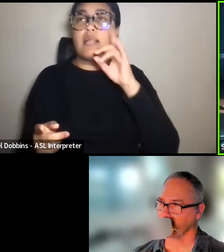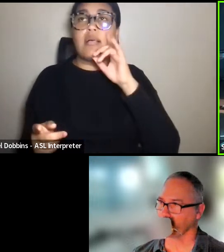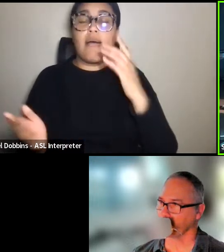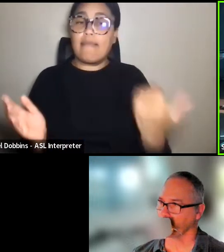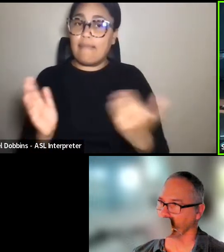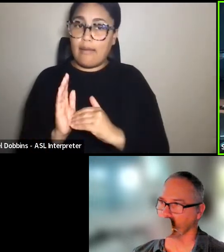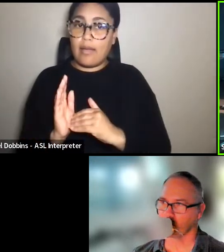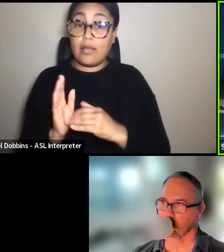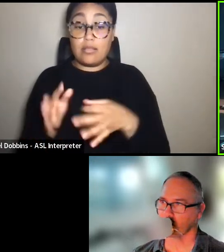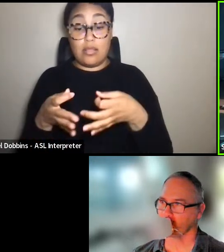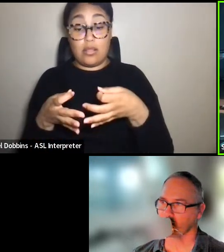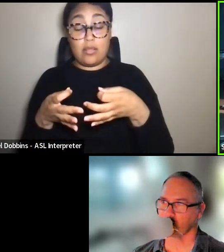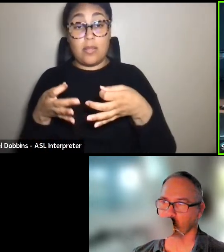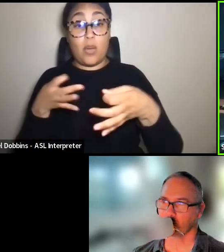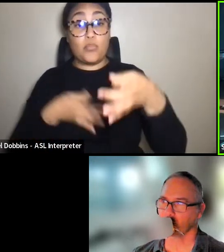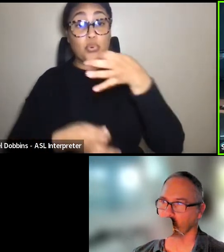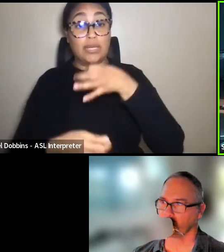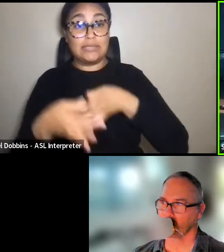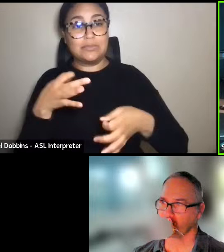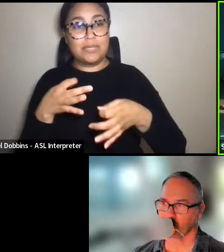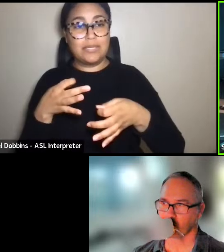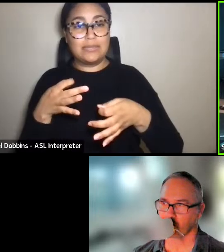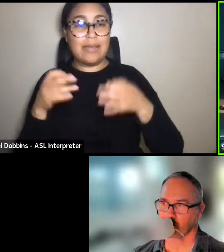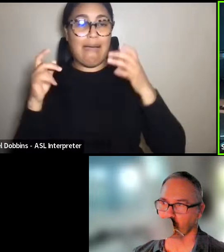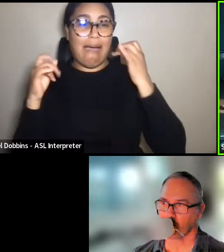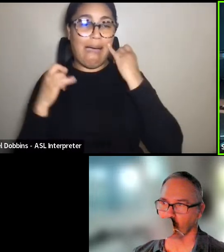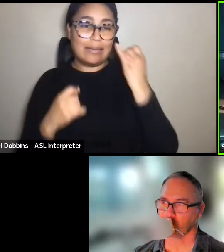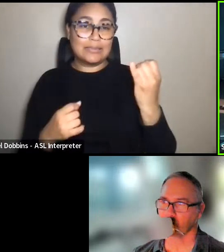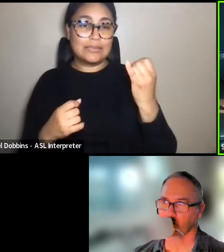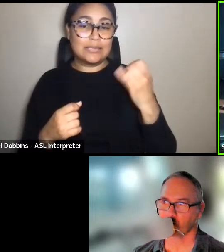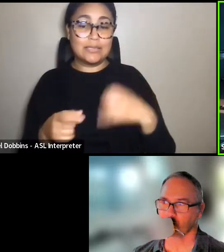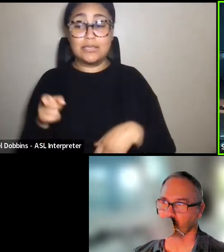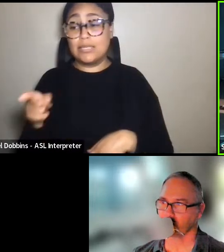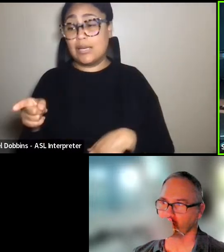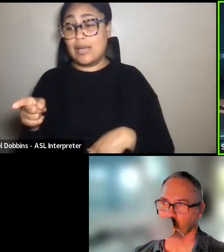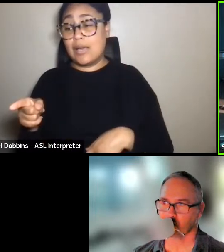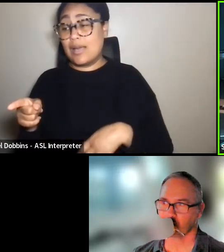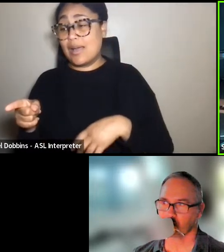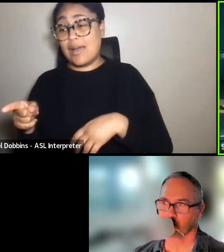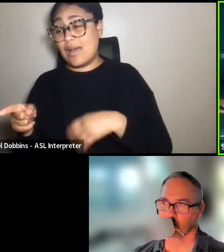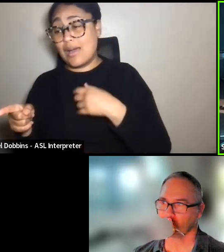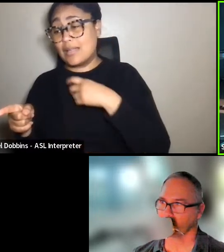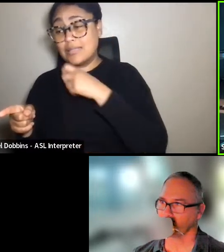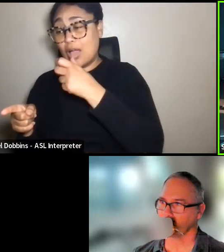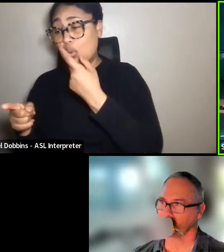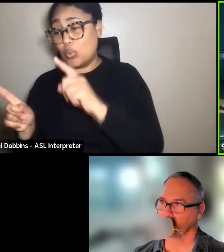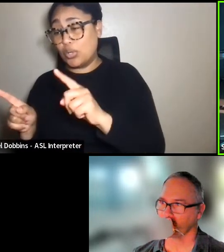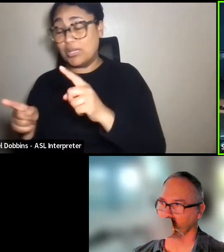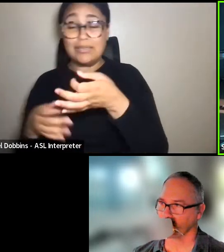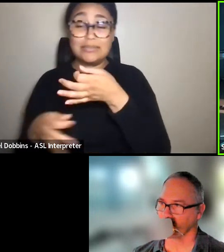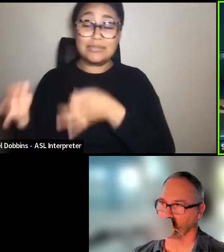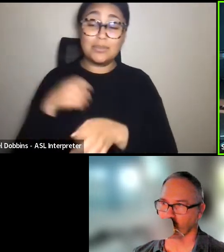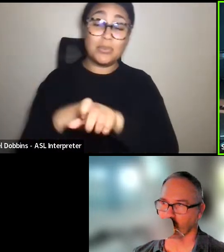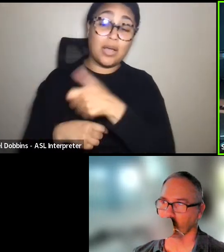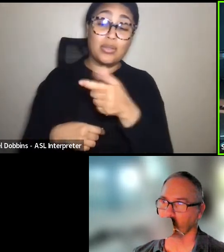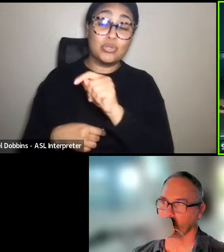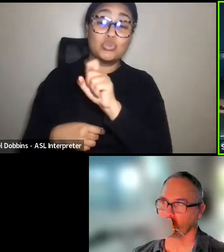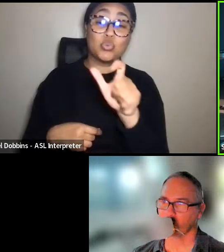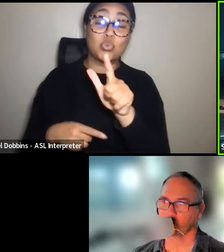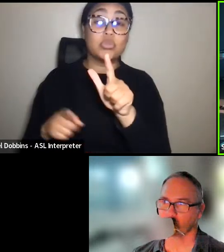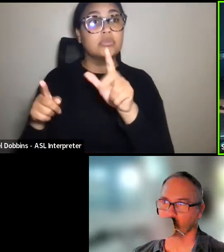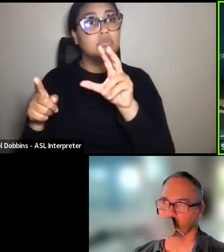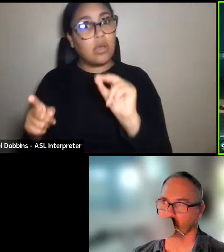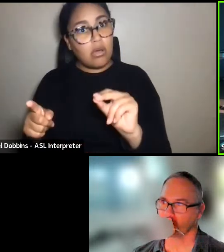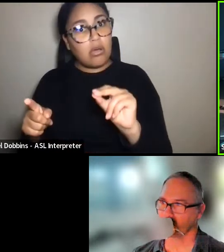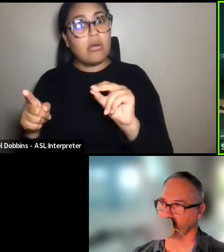the replacement approach. Instead of this, I'm gonna just substitute it with this other tool, as opposed to rethinking